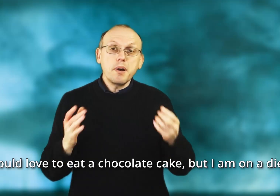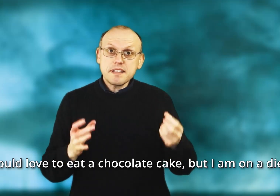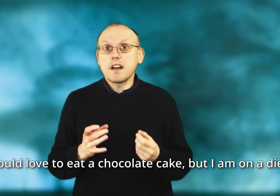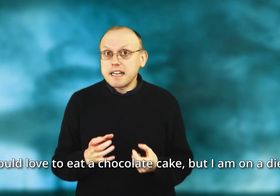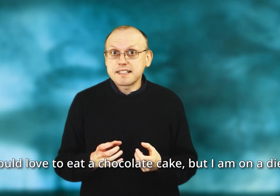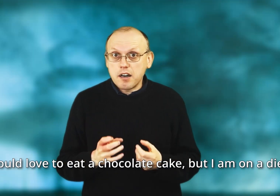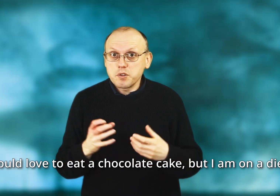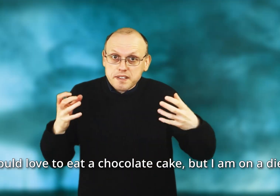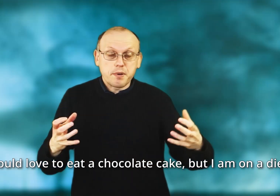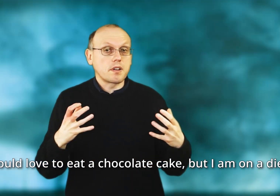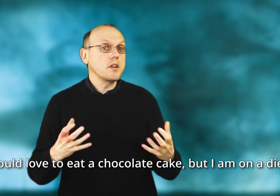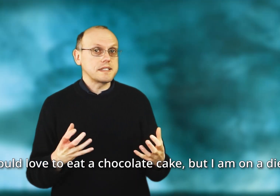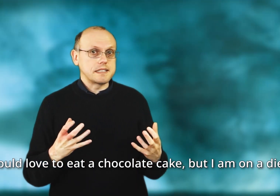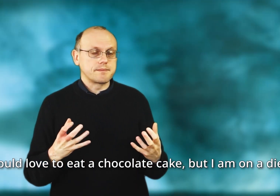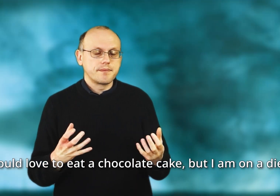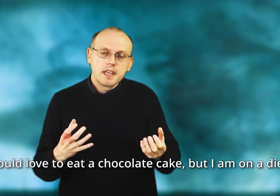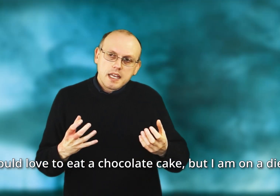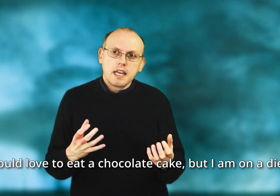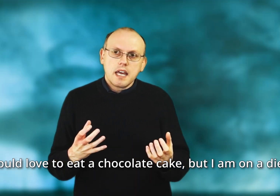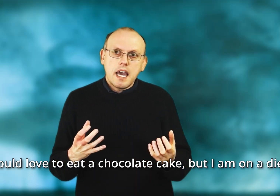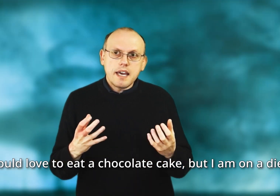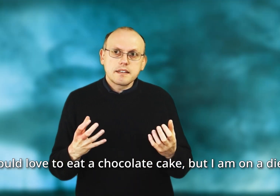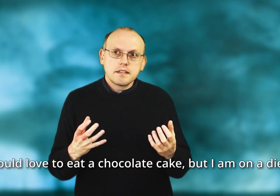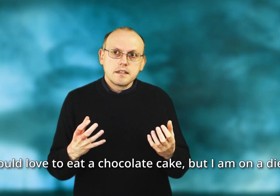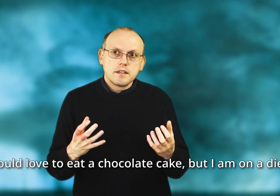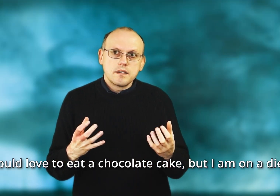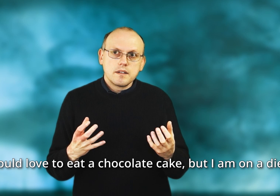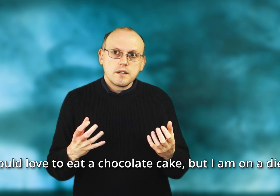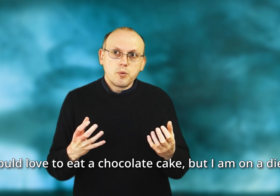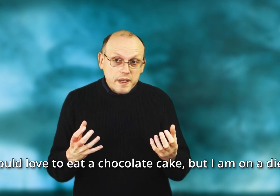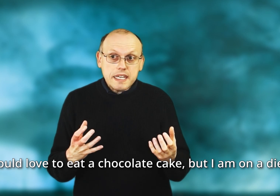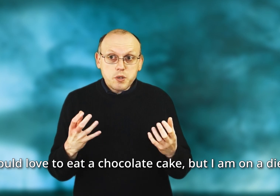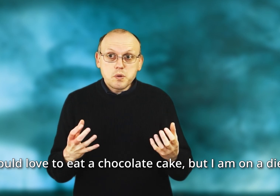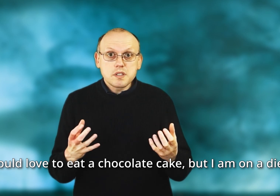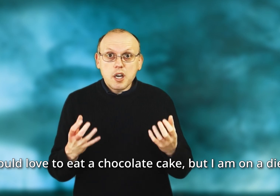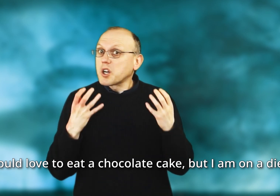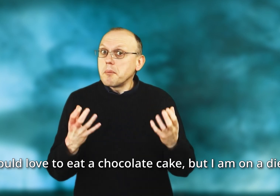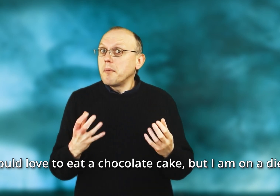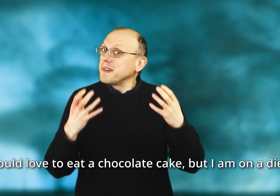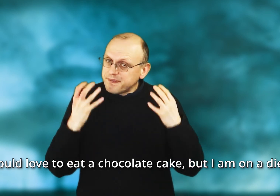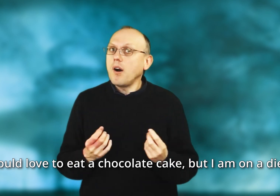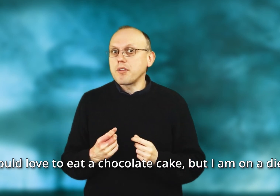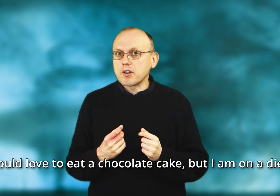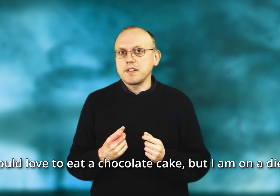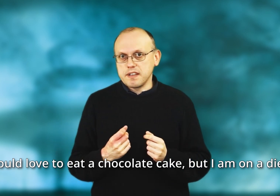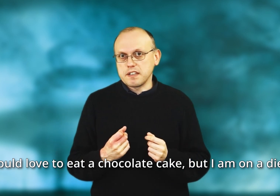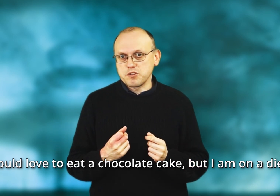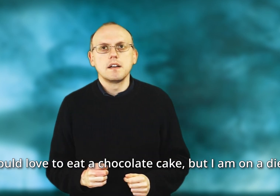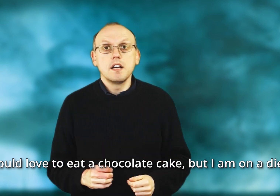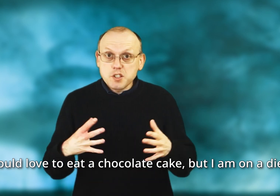here links our two independent clauses. And we use a comma before the coordinating conjunction. So